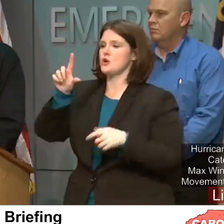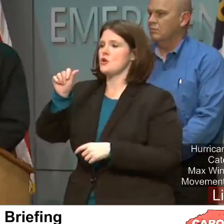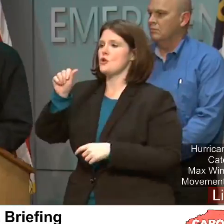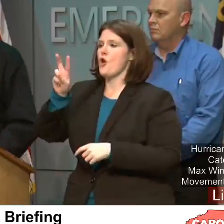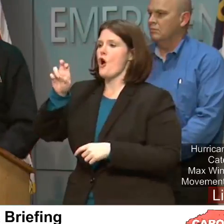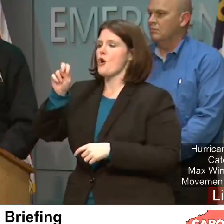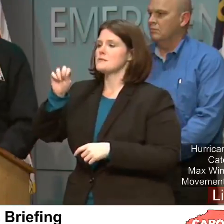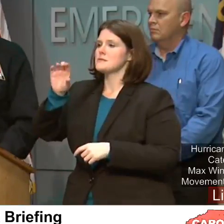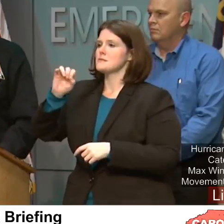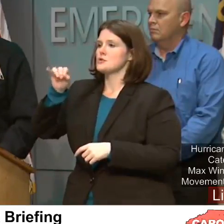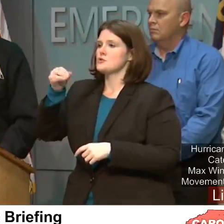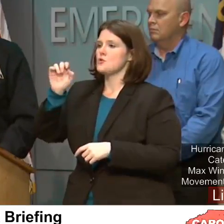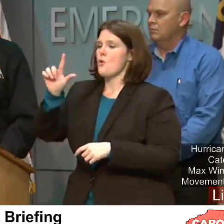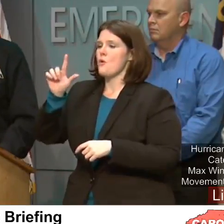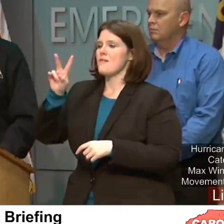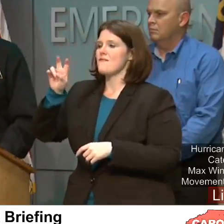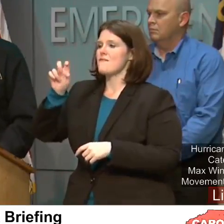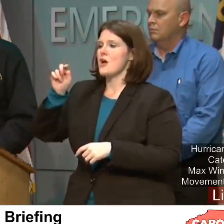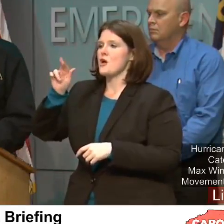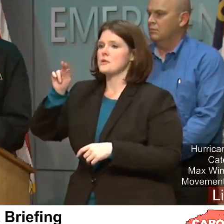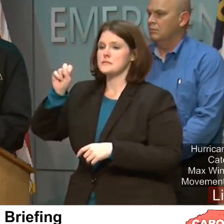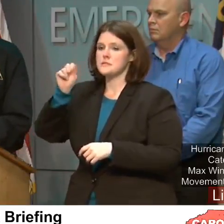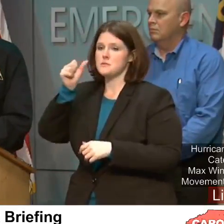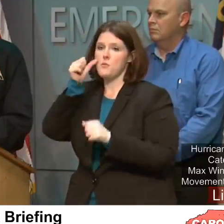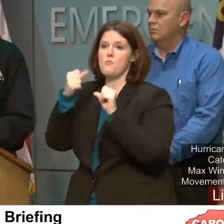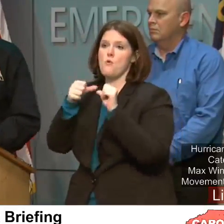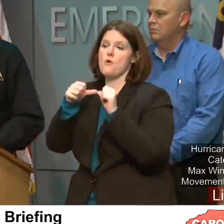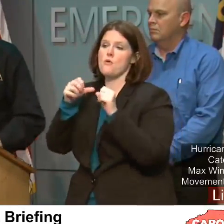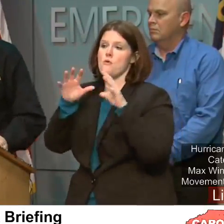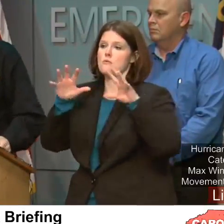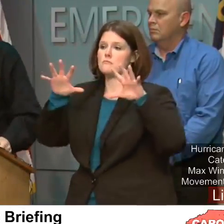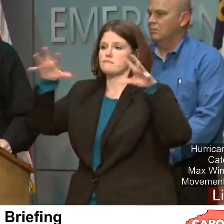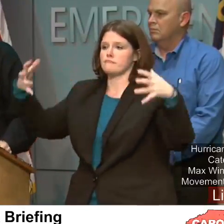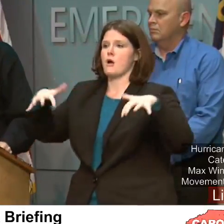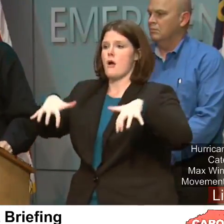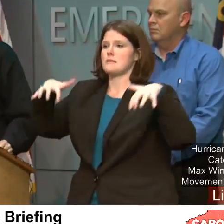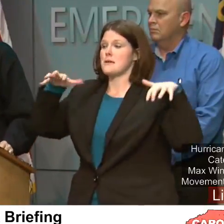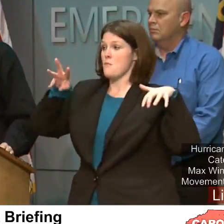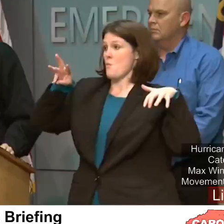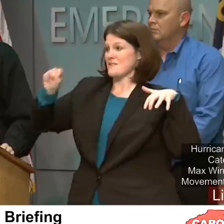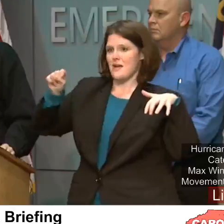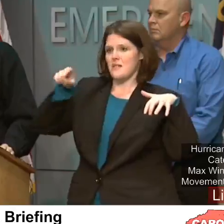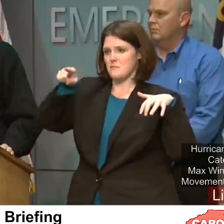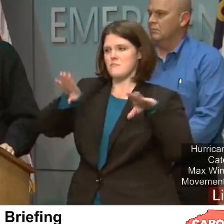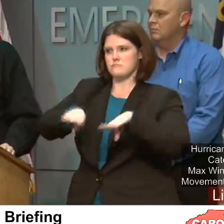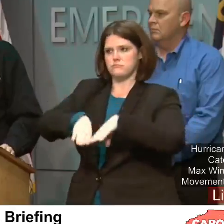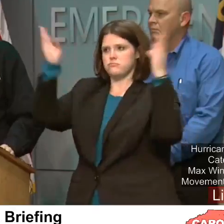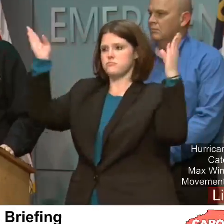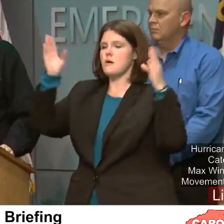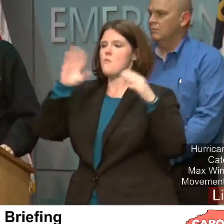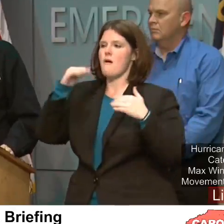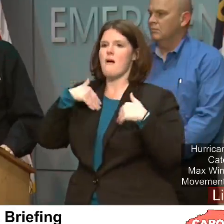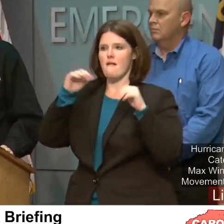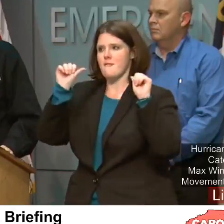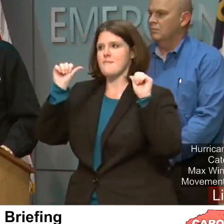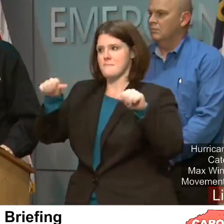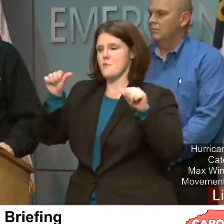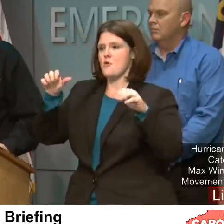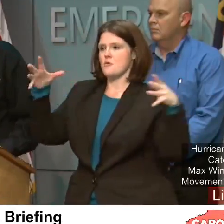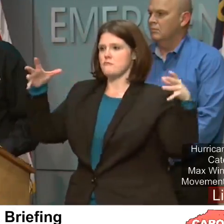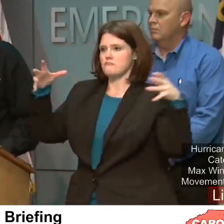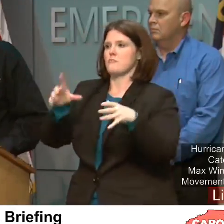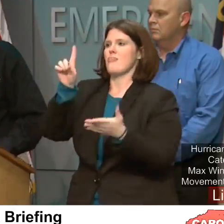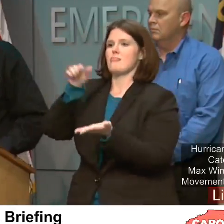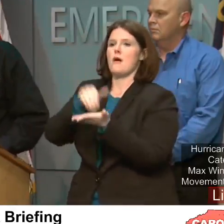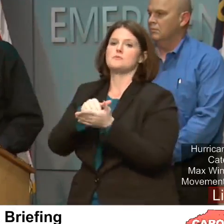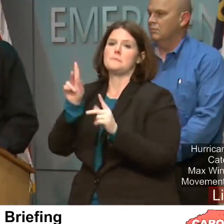Joel Veterans Memorial Coliseum in Winston-Salem. Capacity there will be at least 1,000.